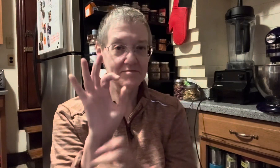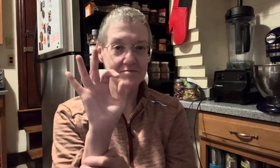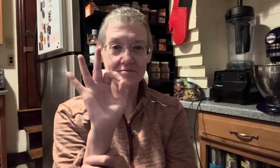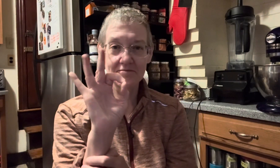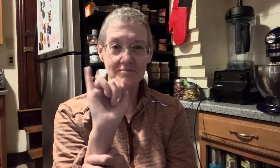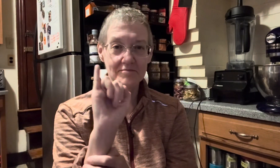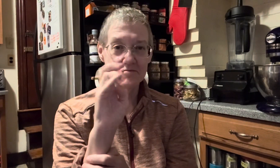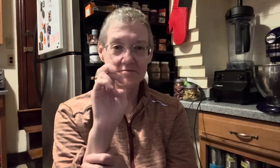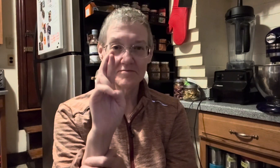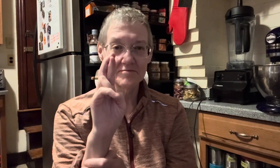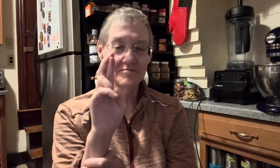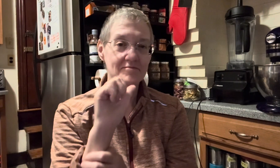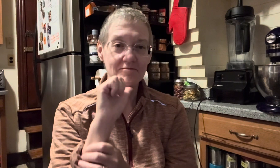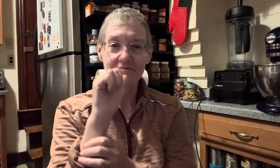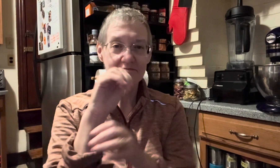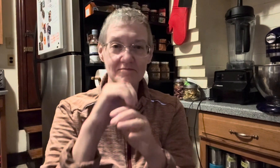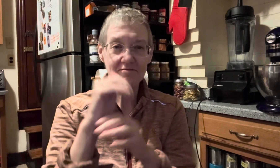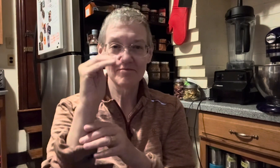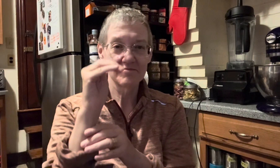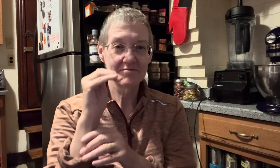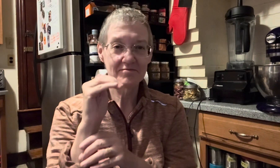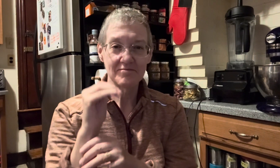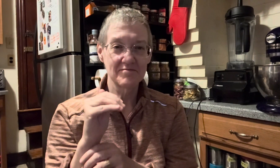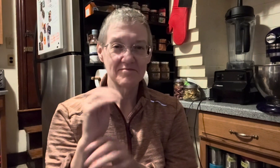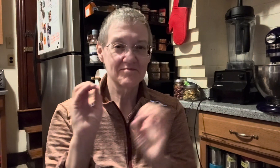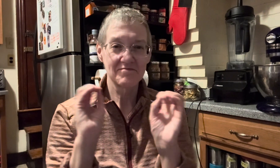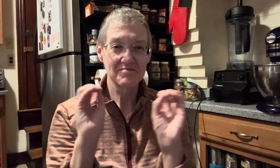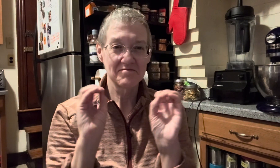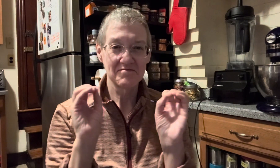And there is no dietary fiber. It's not even on the list.